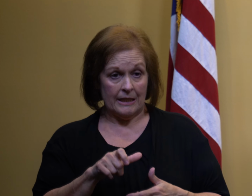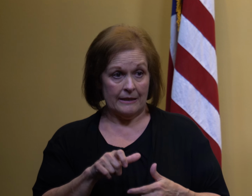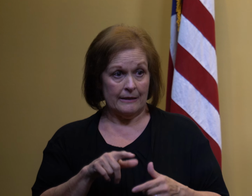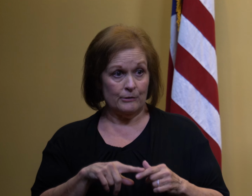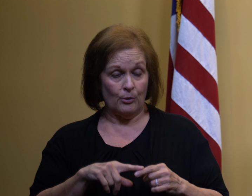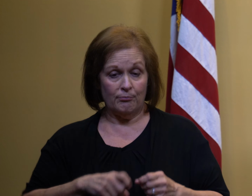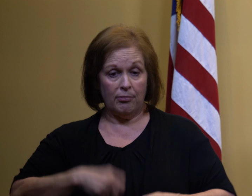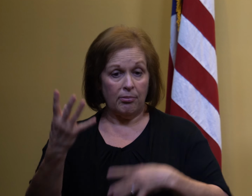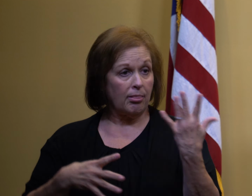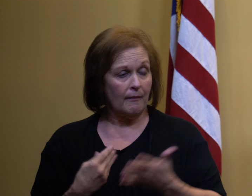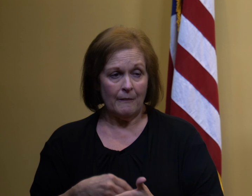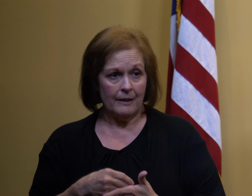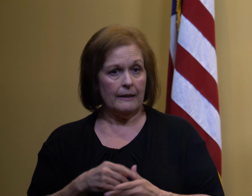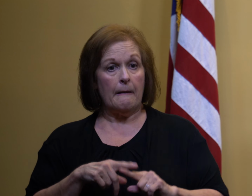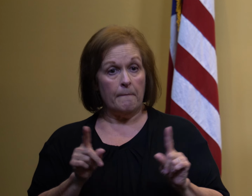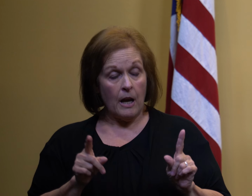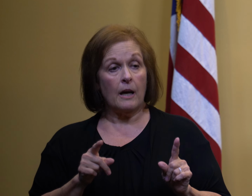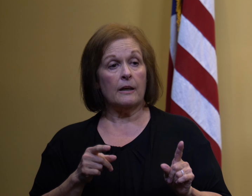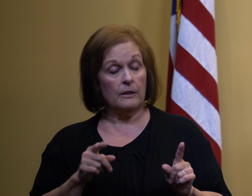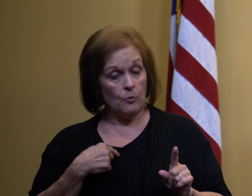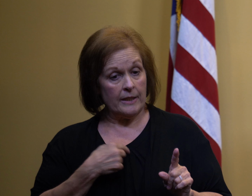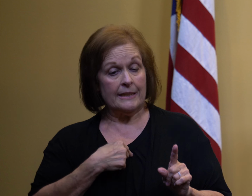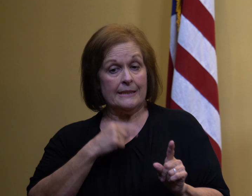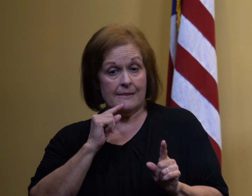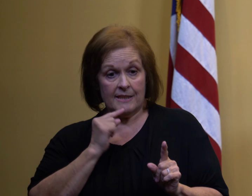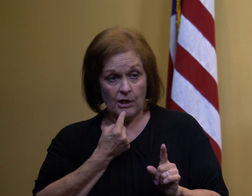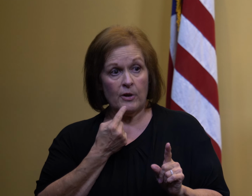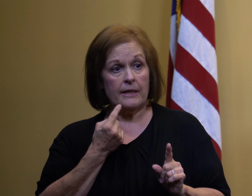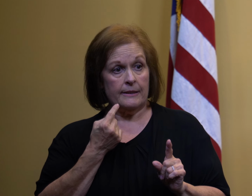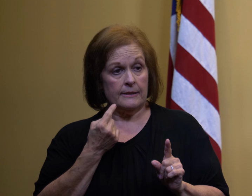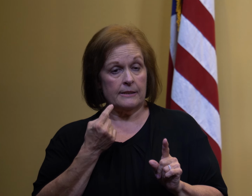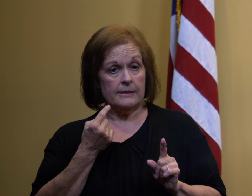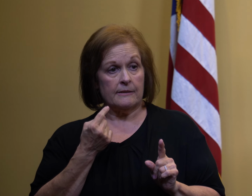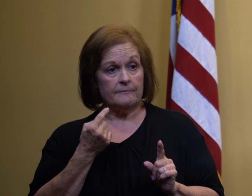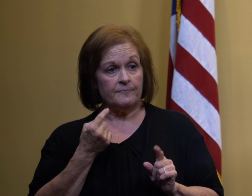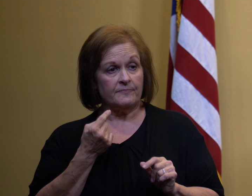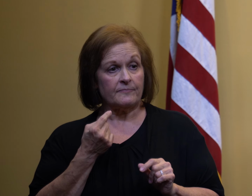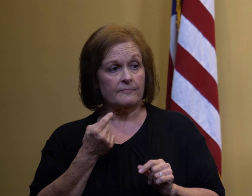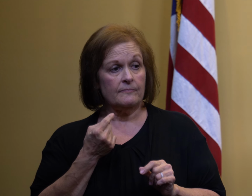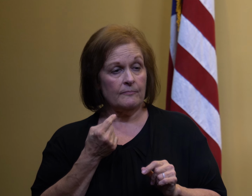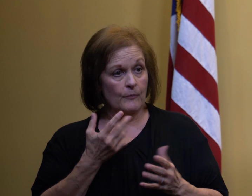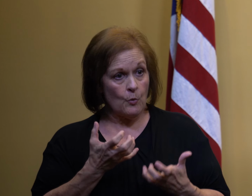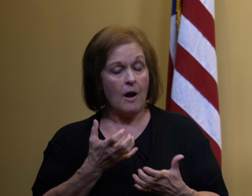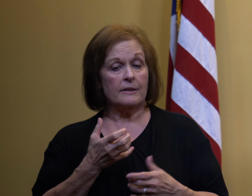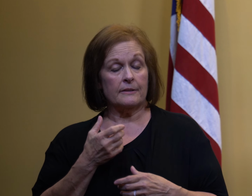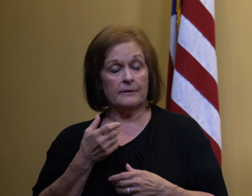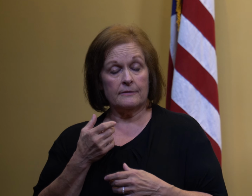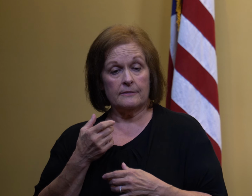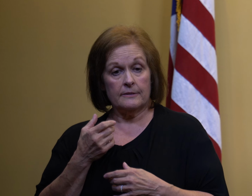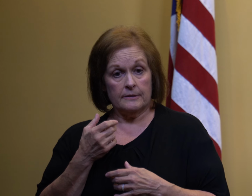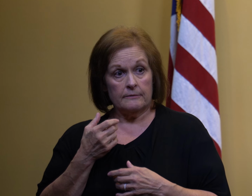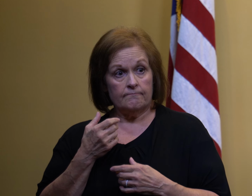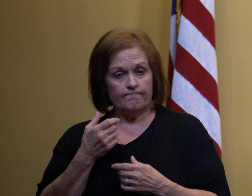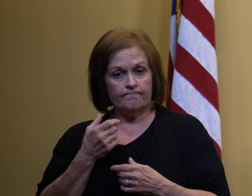resources unnecessarily. So when you get serious, you know, about giving serious consideration,